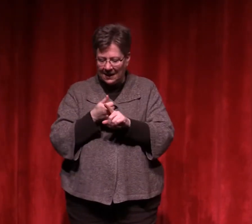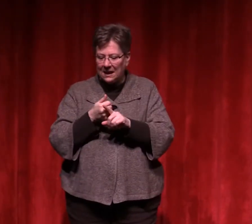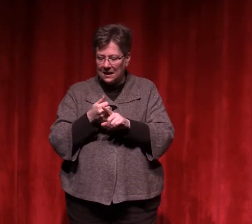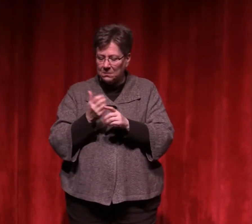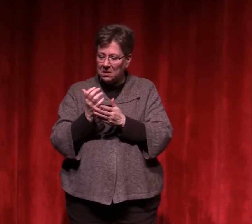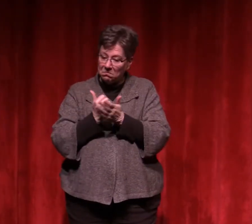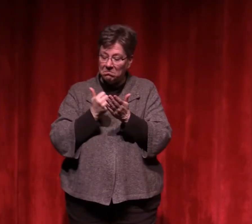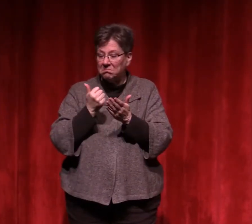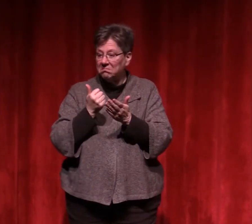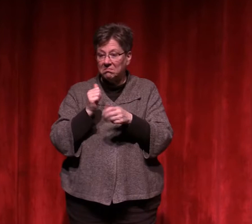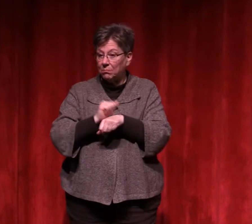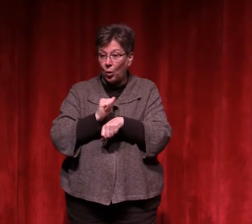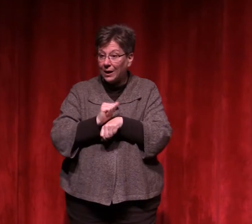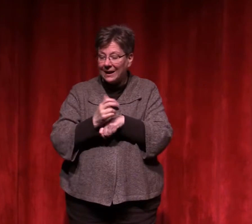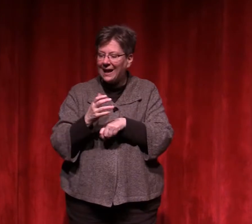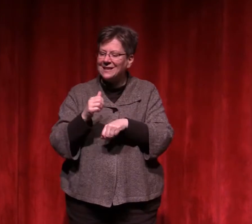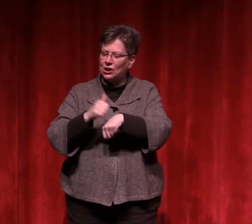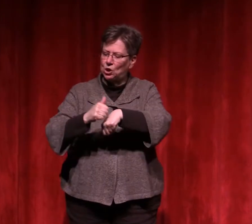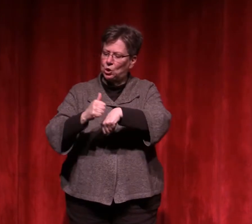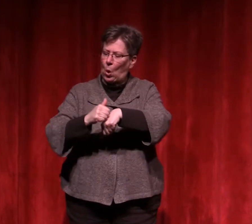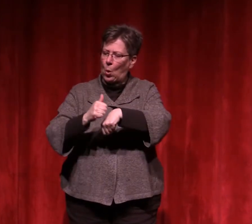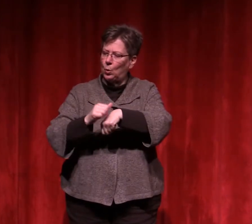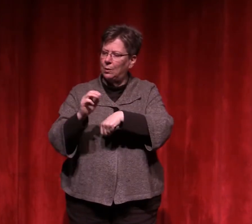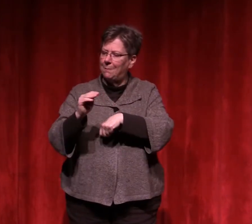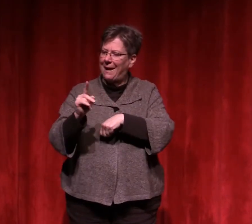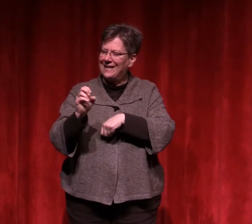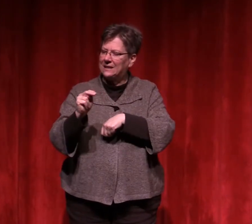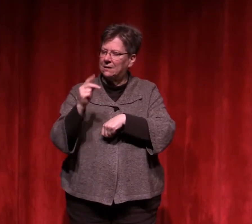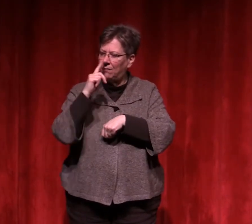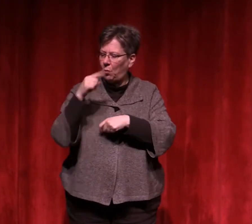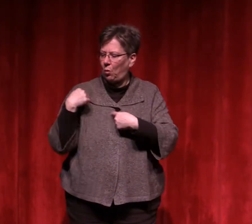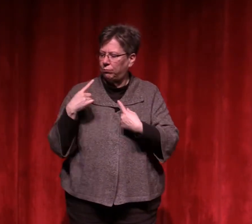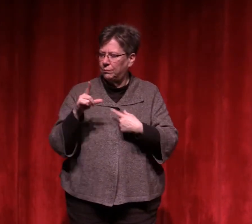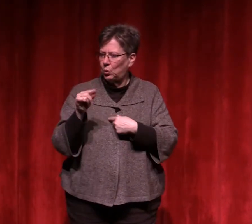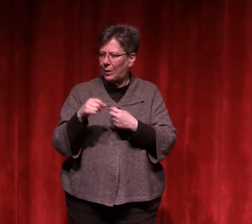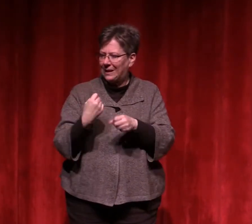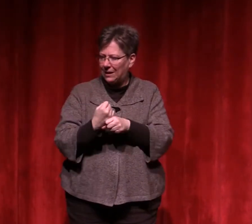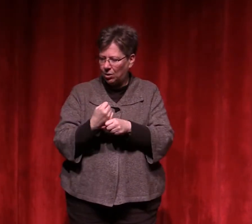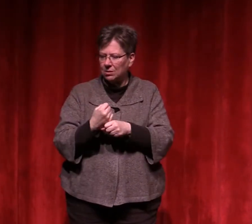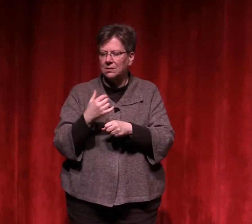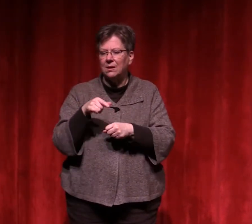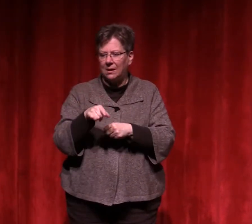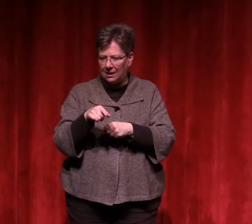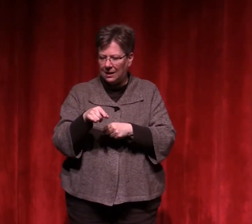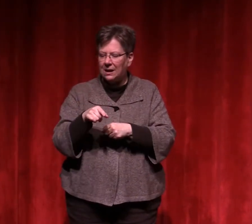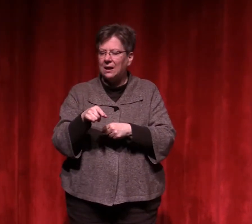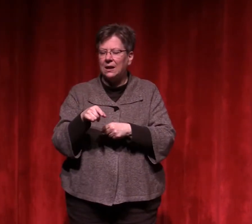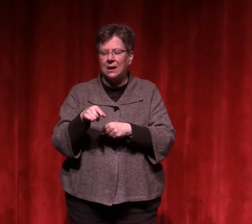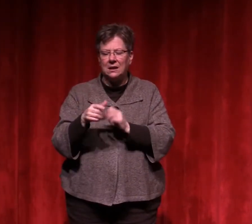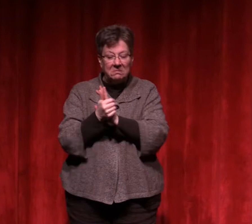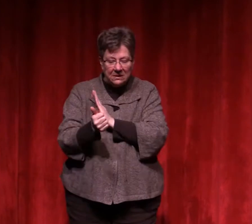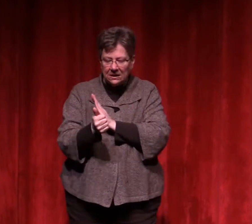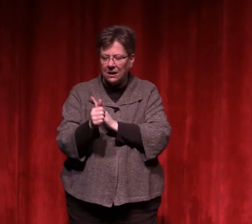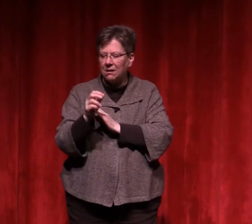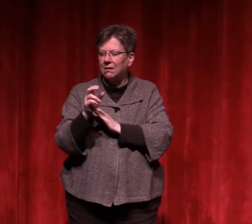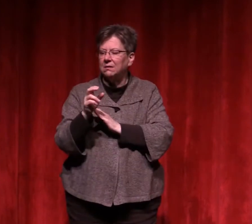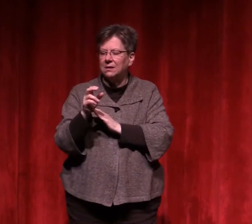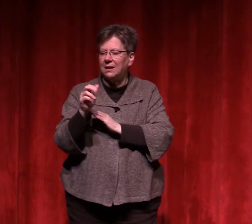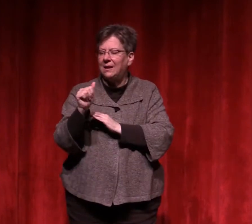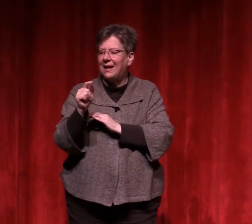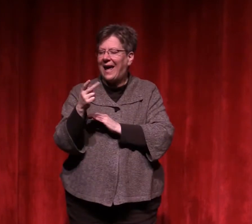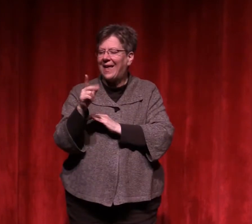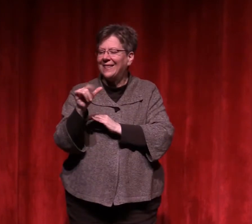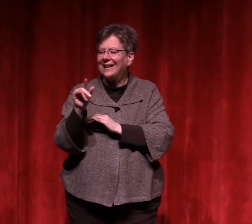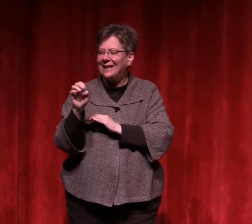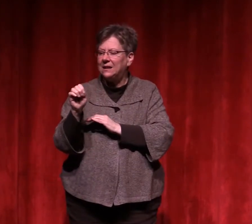making his living as a stonemason for approximately 20 years and is a veteran athlete and coach in mixed